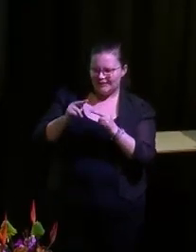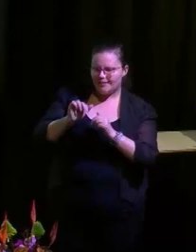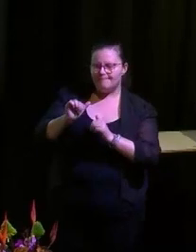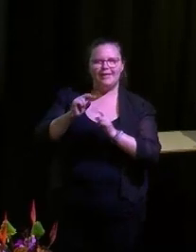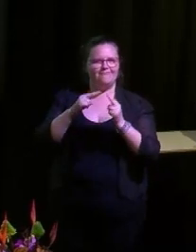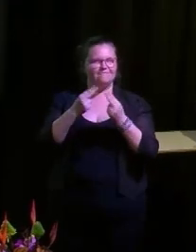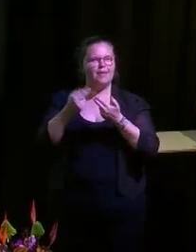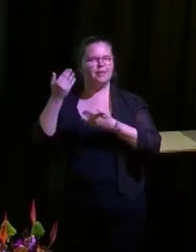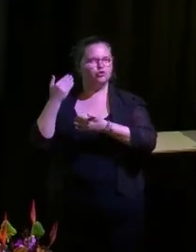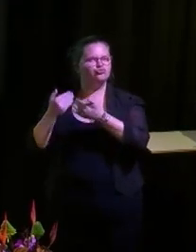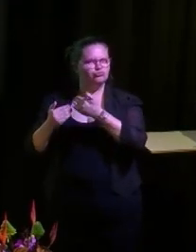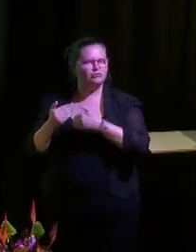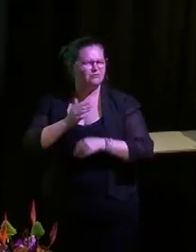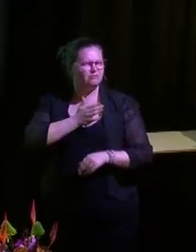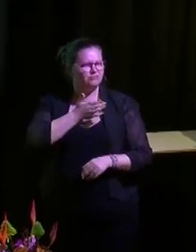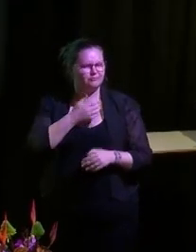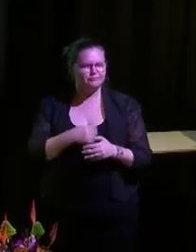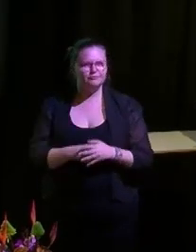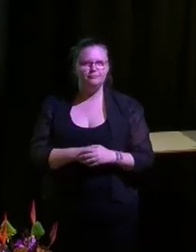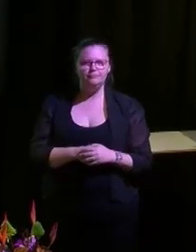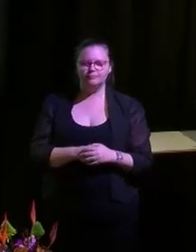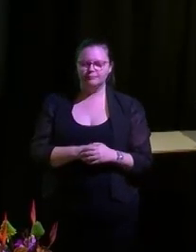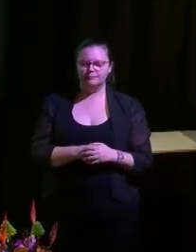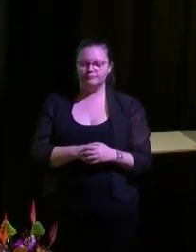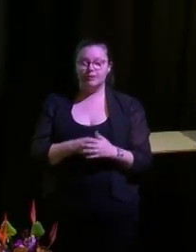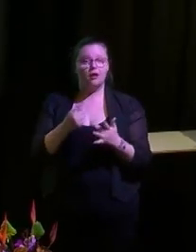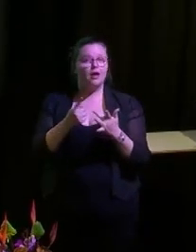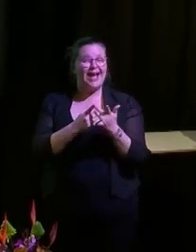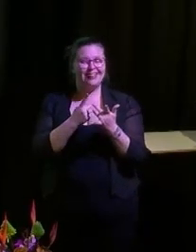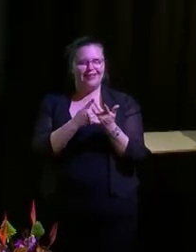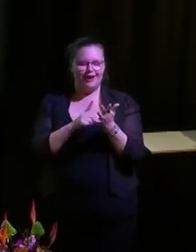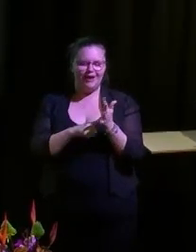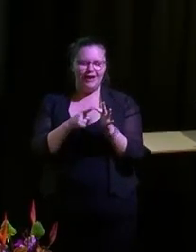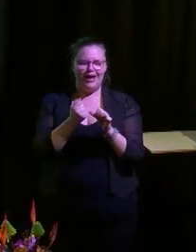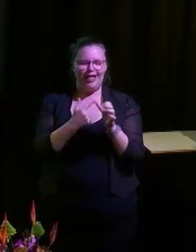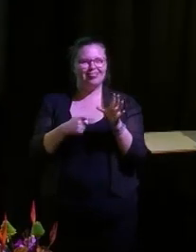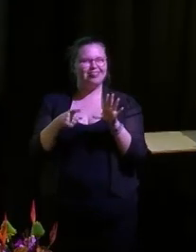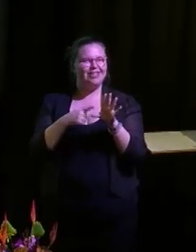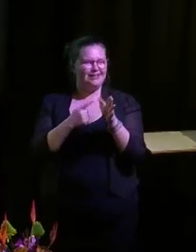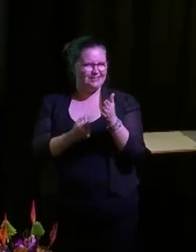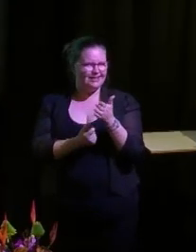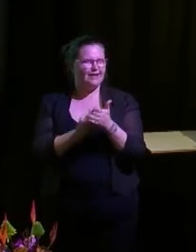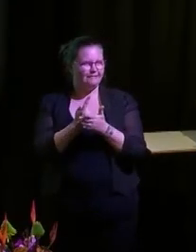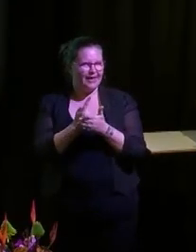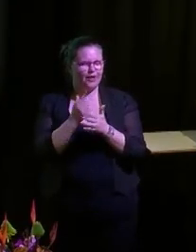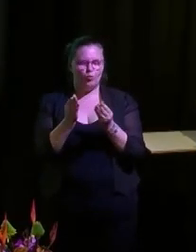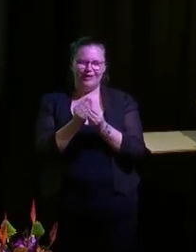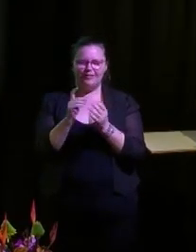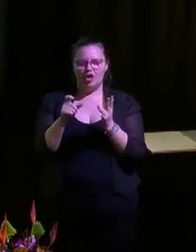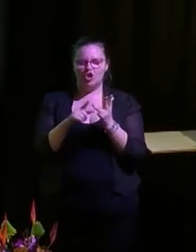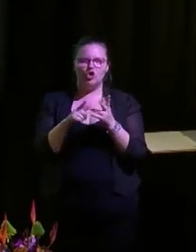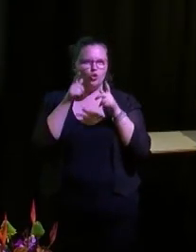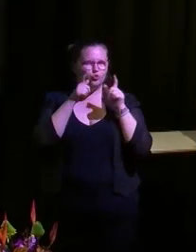History. There is another legacy event coming up. Jonathan McBurney, who was a co-curator on this project, will